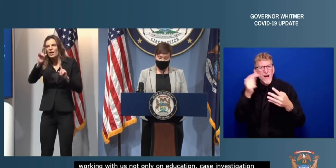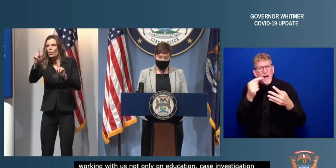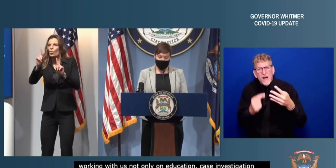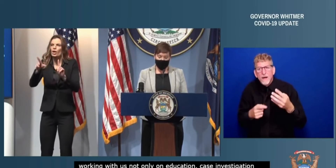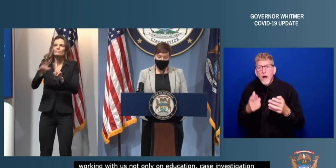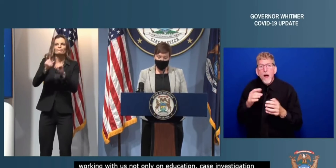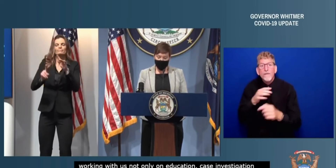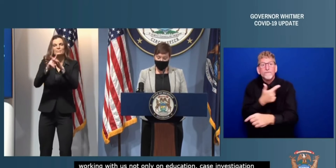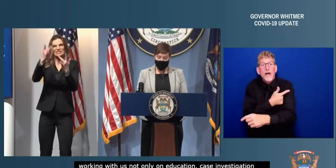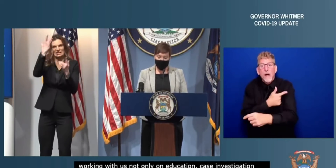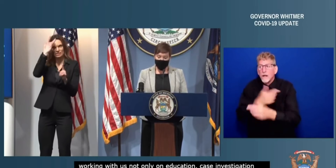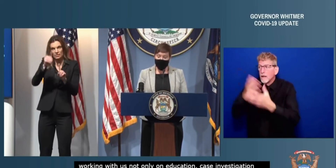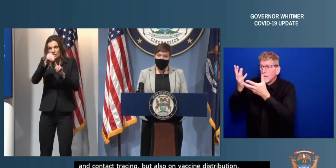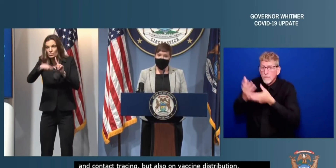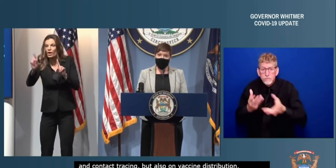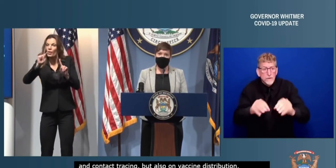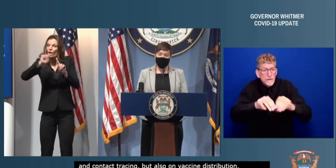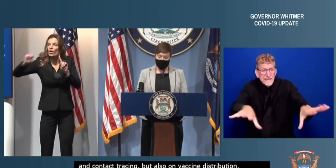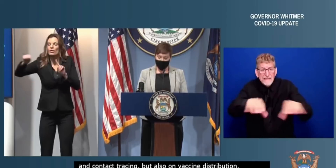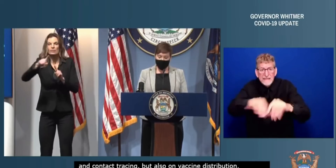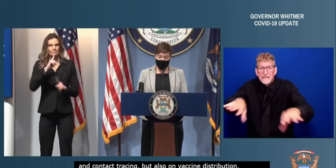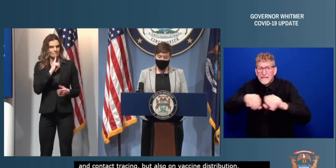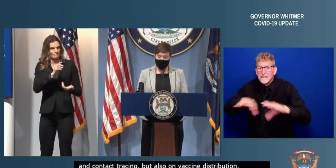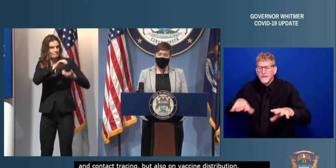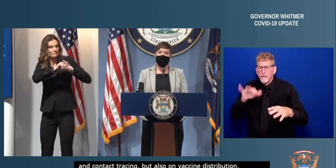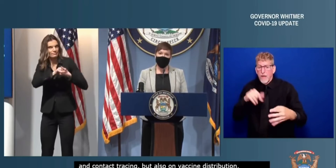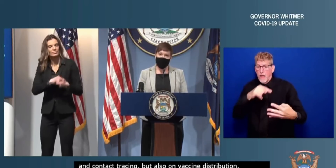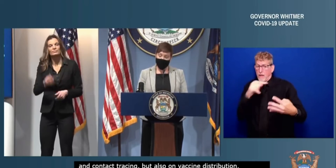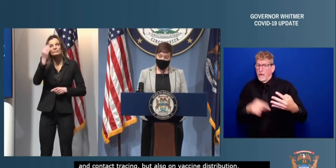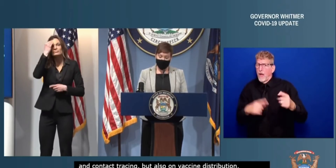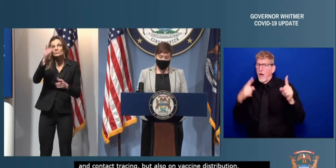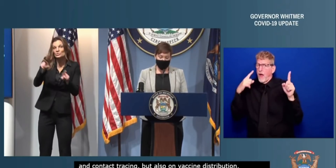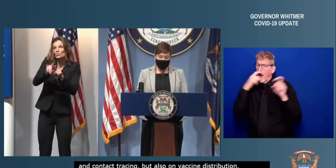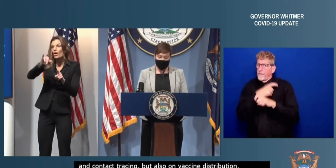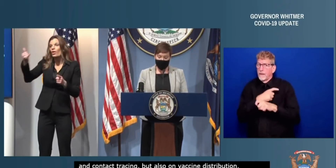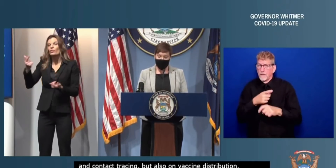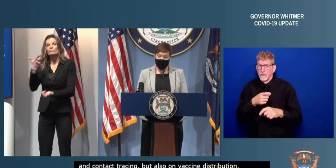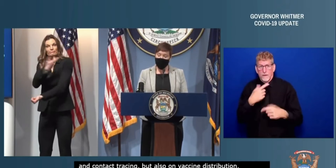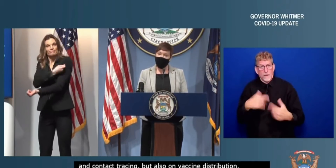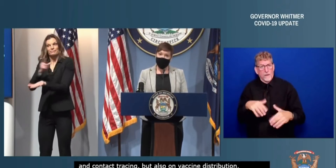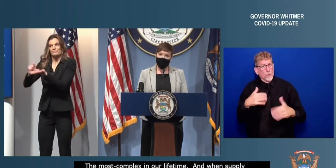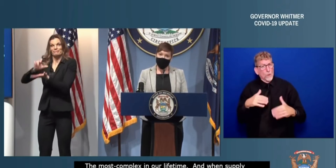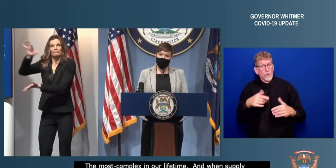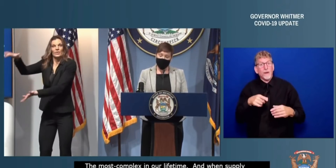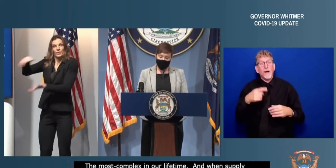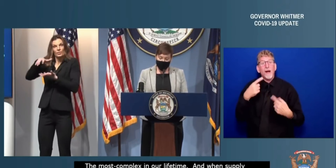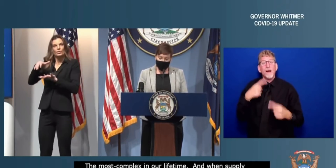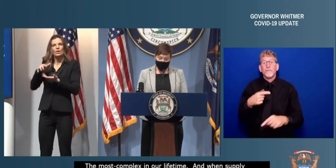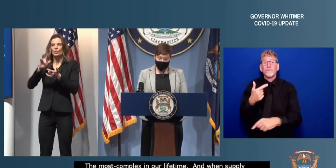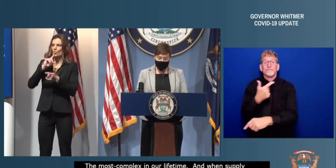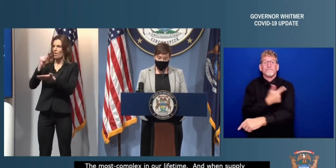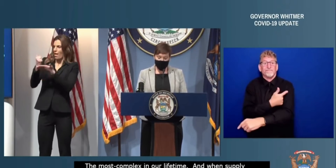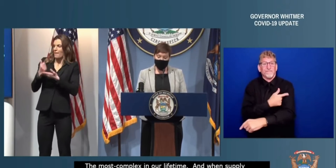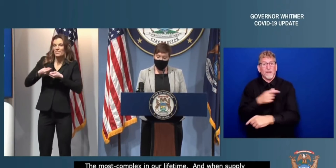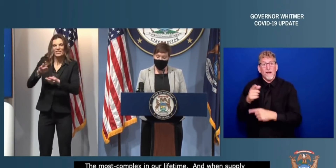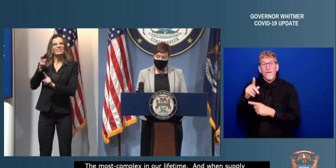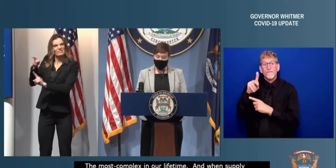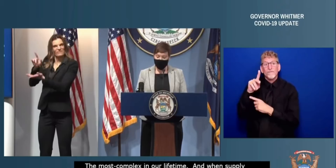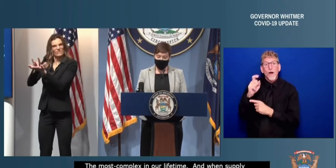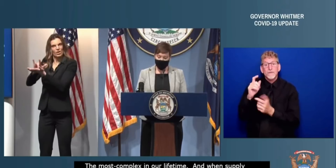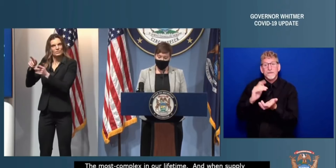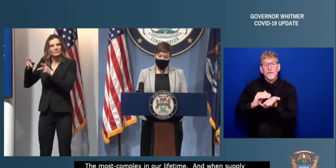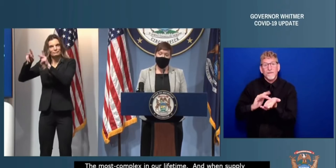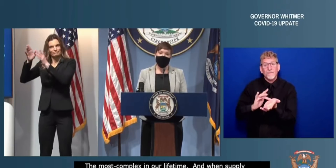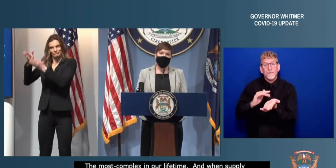lifetime. And when supply increased, our pharmacy partners were also there to help move us forward. So thank you to all of